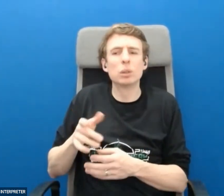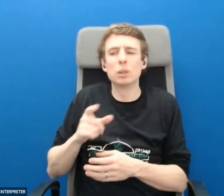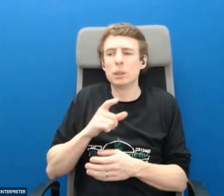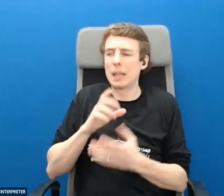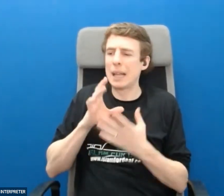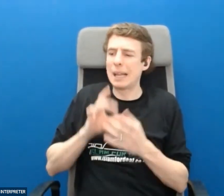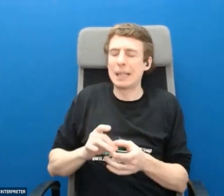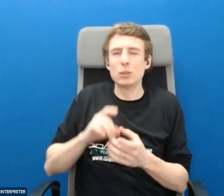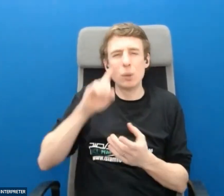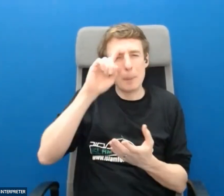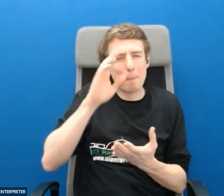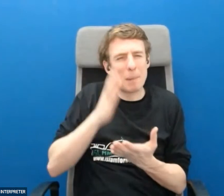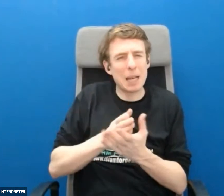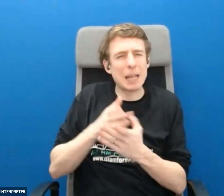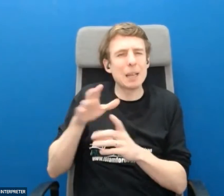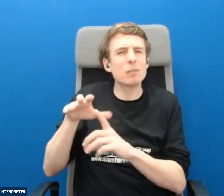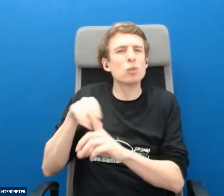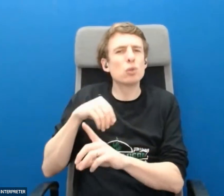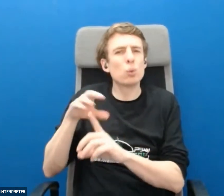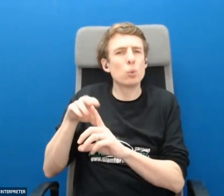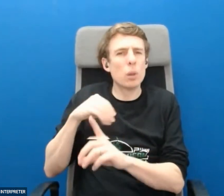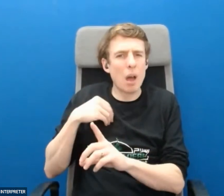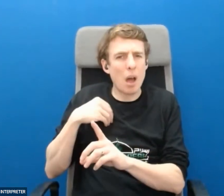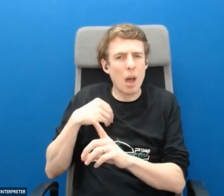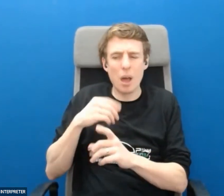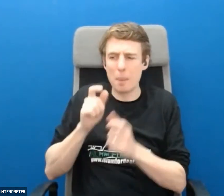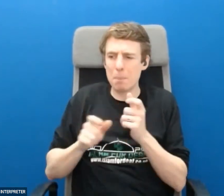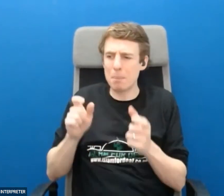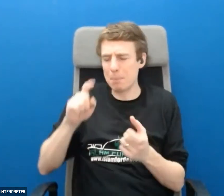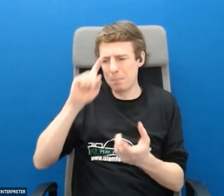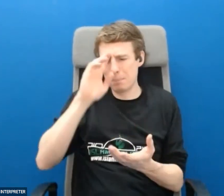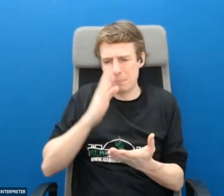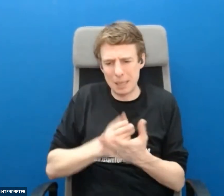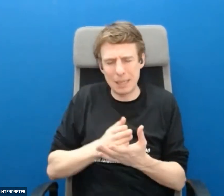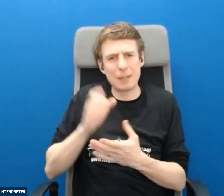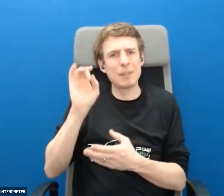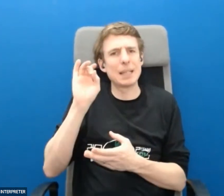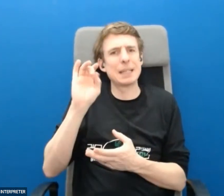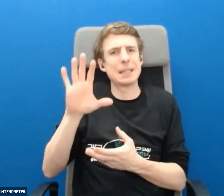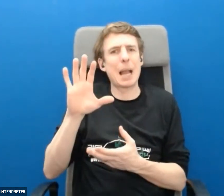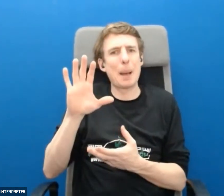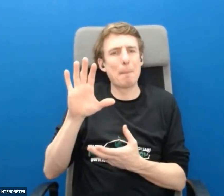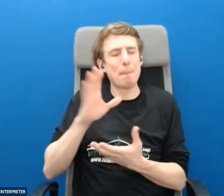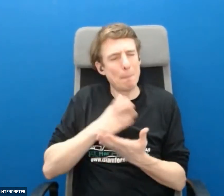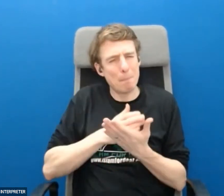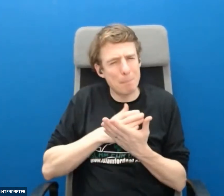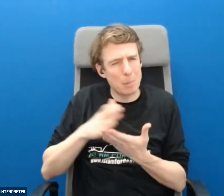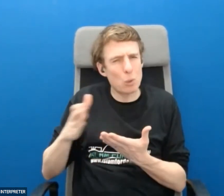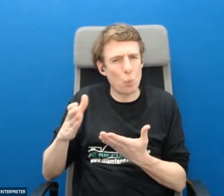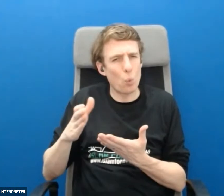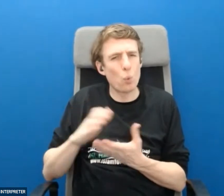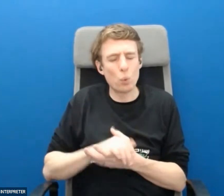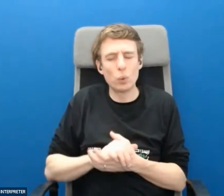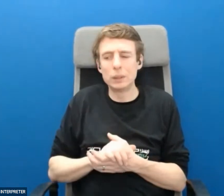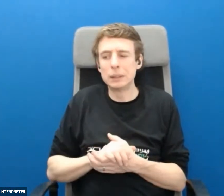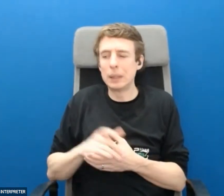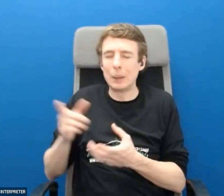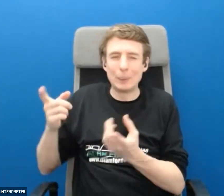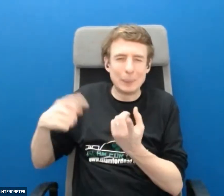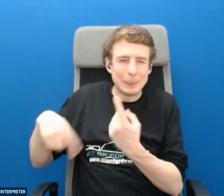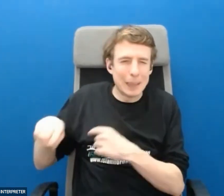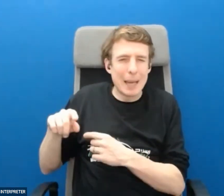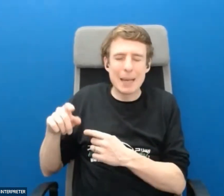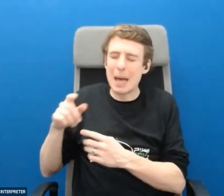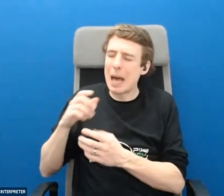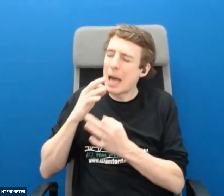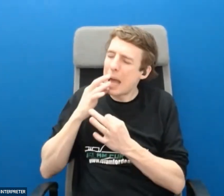of the pure Islamic belief. So he wrote this book as an answer to their question. And he